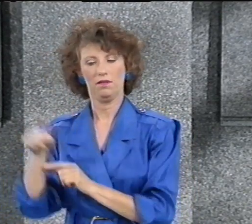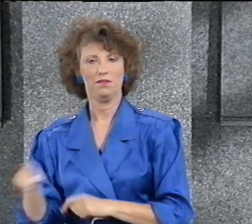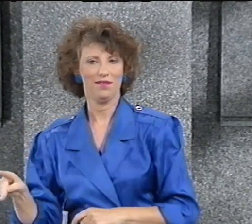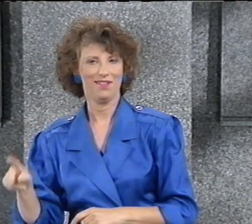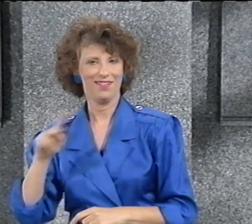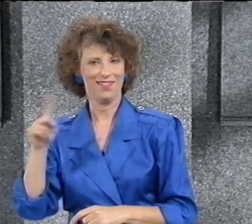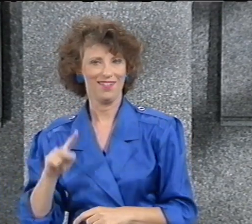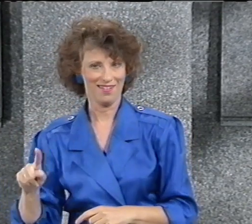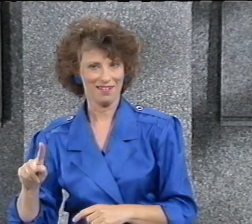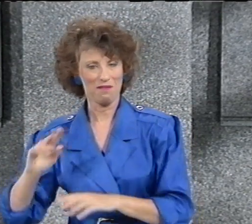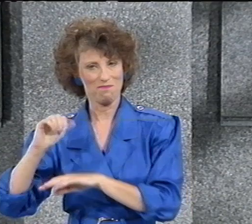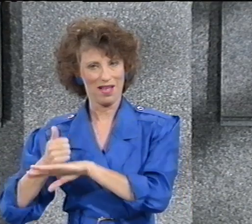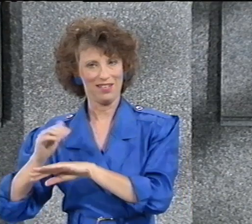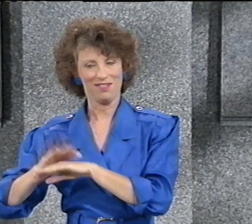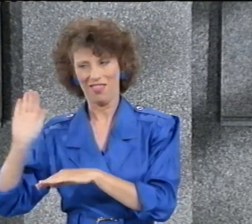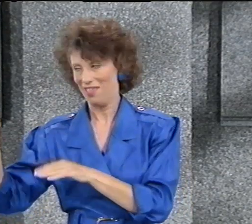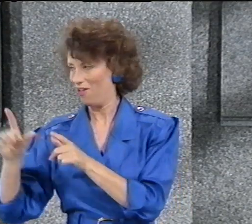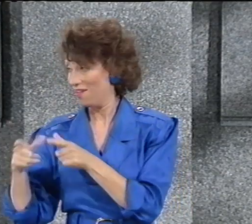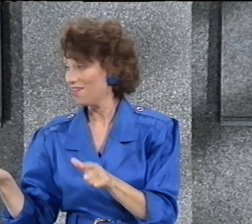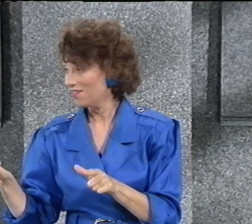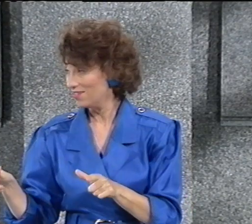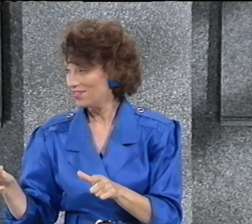in the shape of a Z.